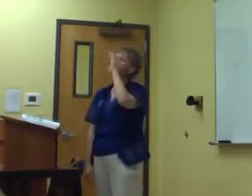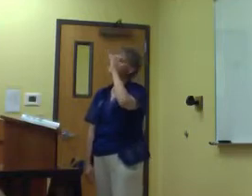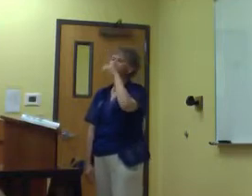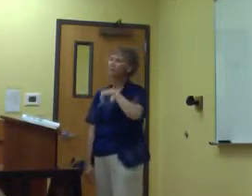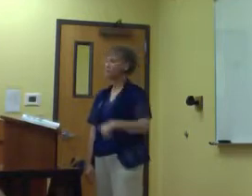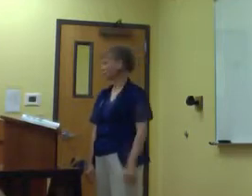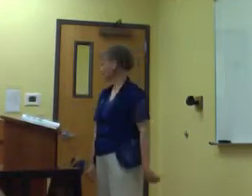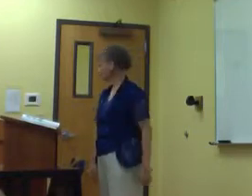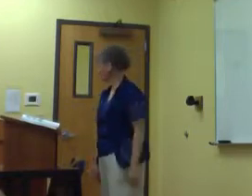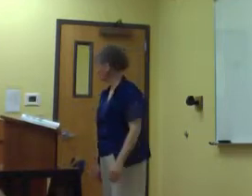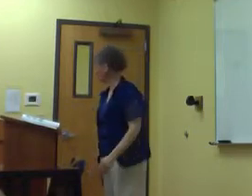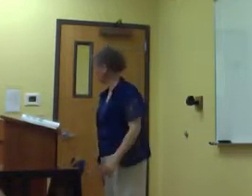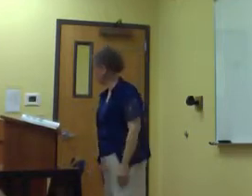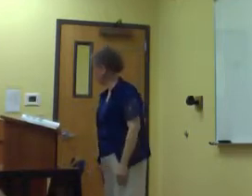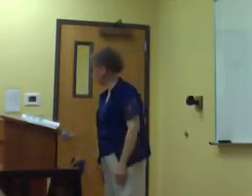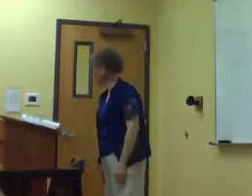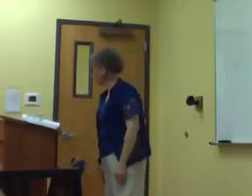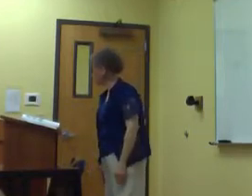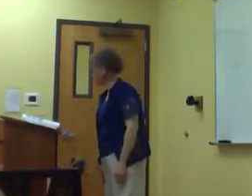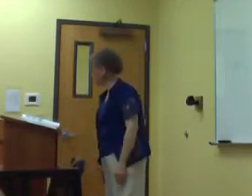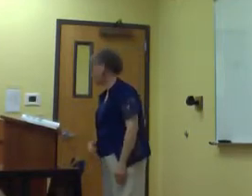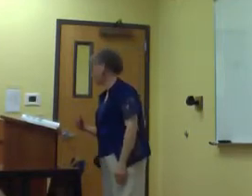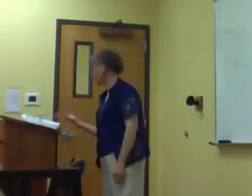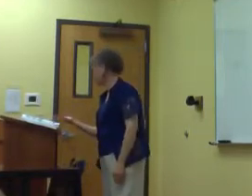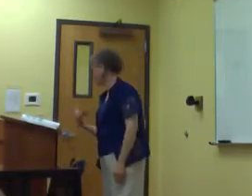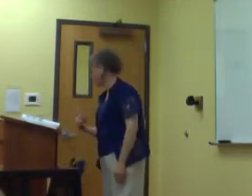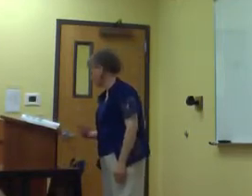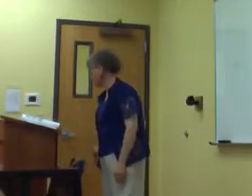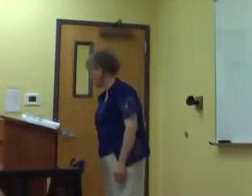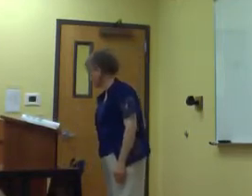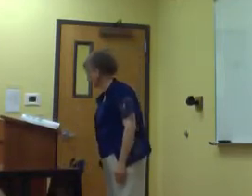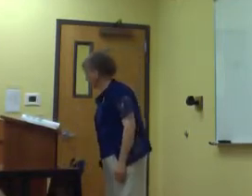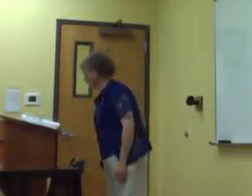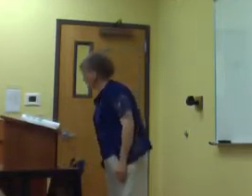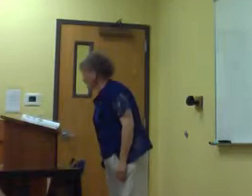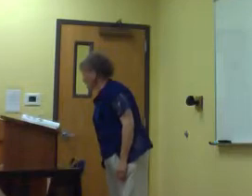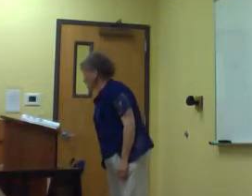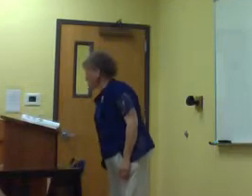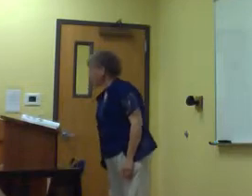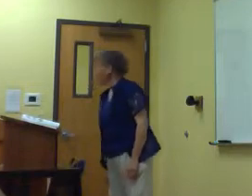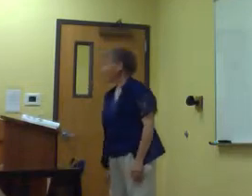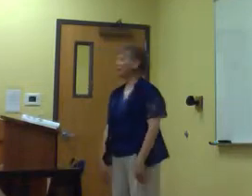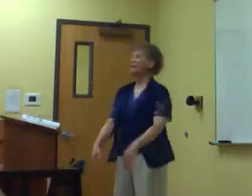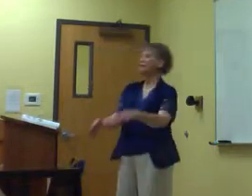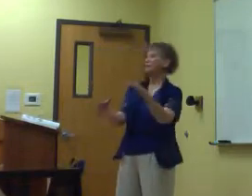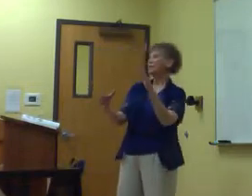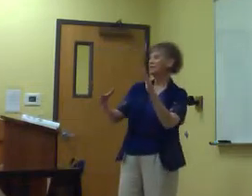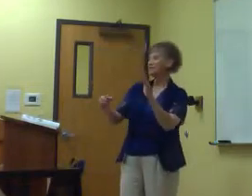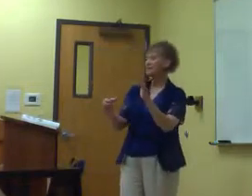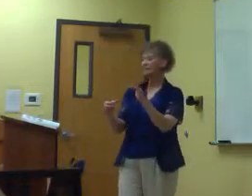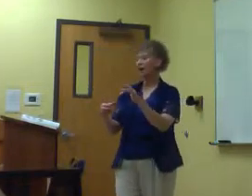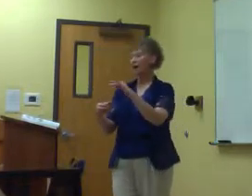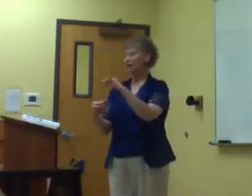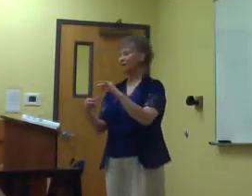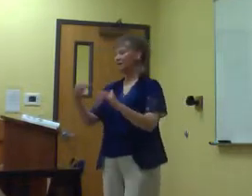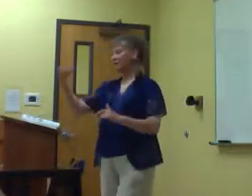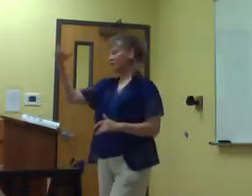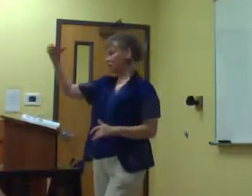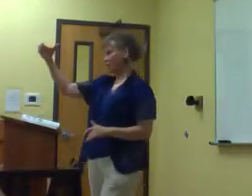drinking. All right, she's drinking coffee. Although she's not at the moment. All right, this sign. You're making